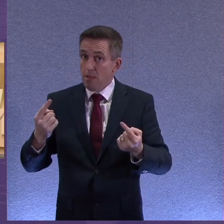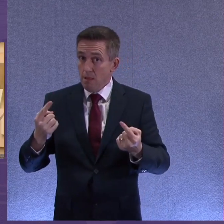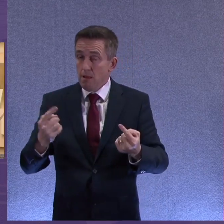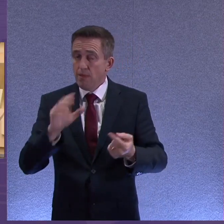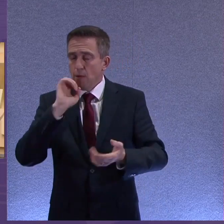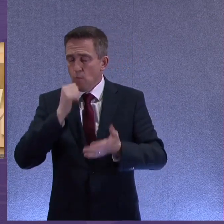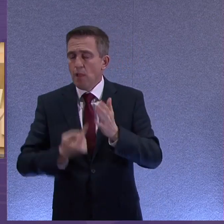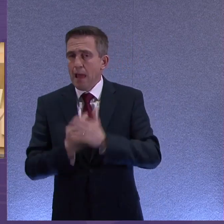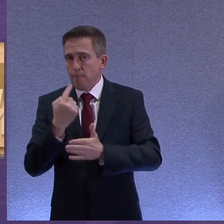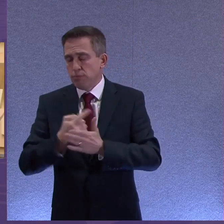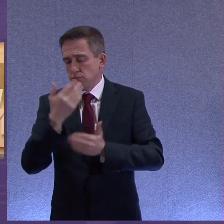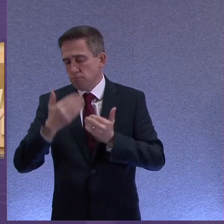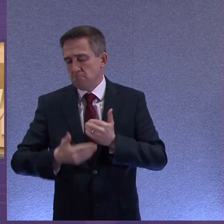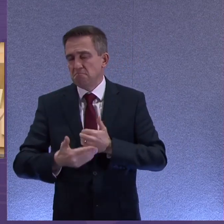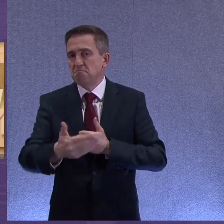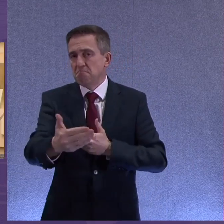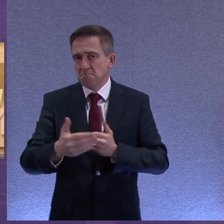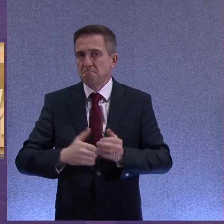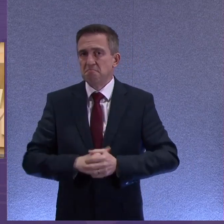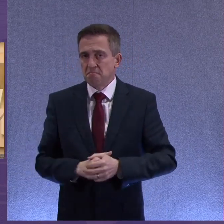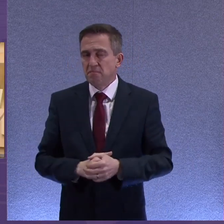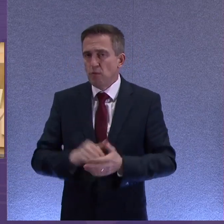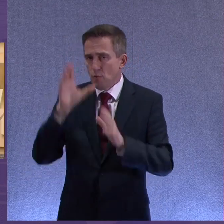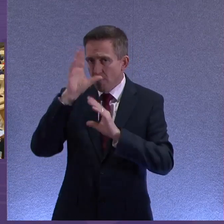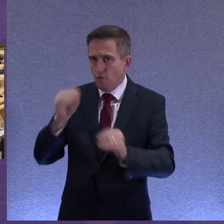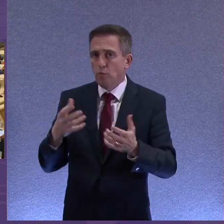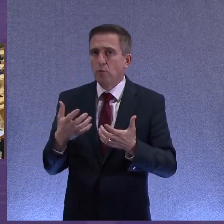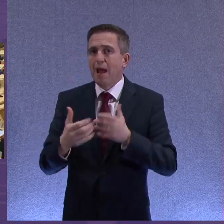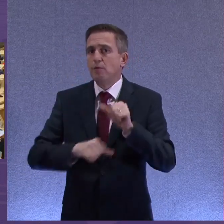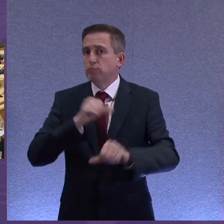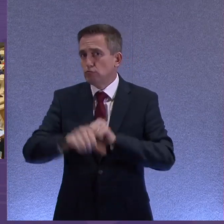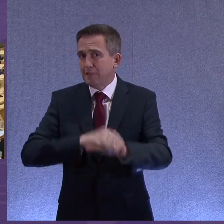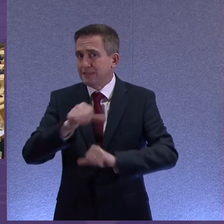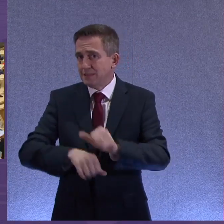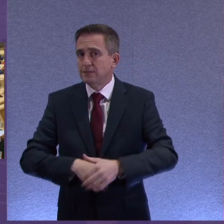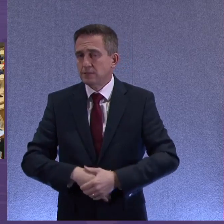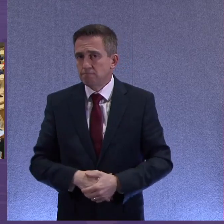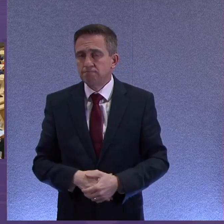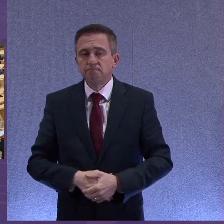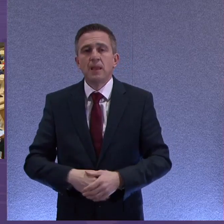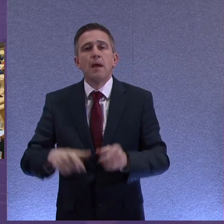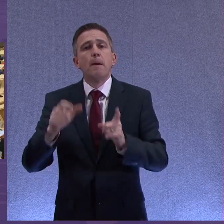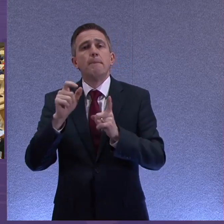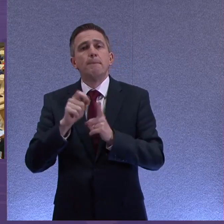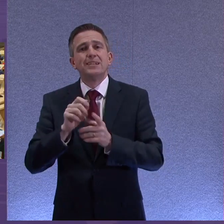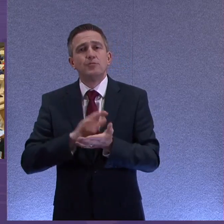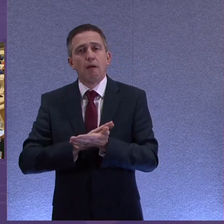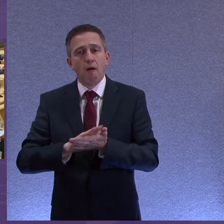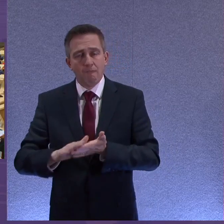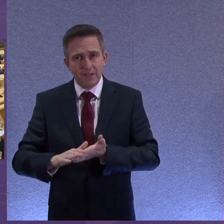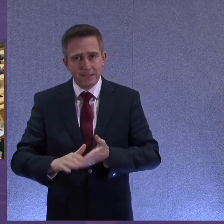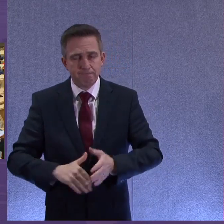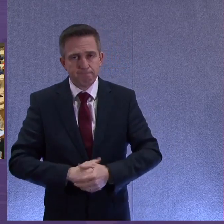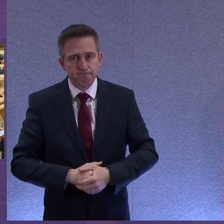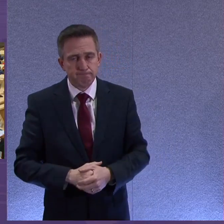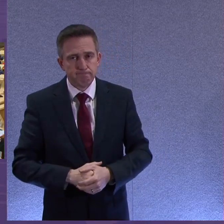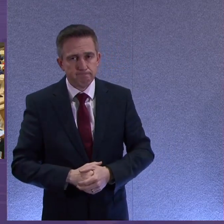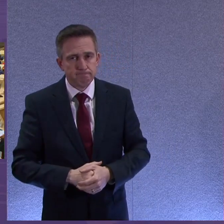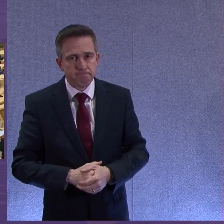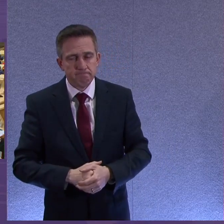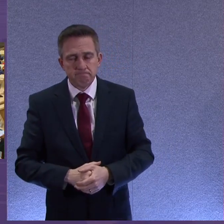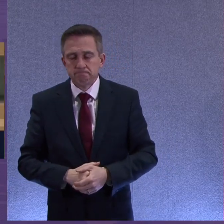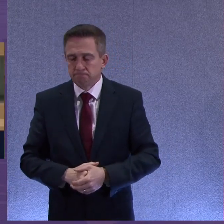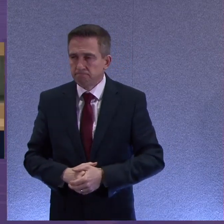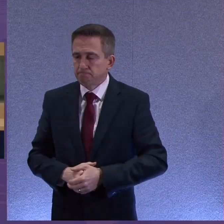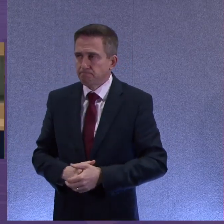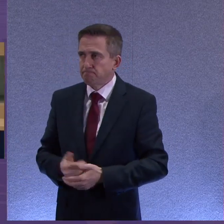different strands right now, which Parliament will be kept updated on. Patrick Harvey. Thank you, Presiding